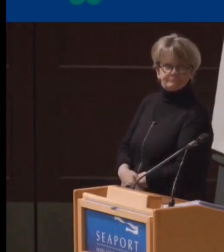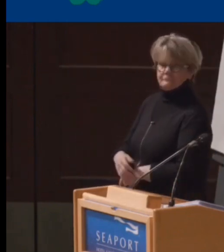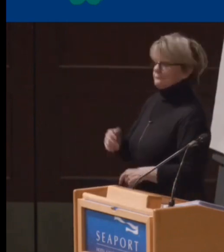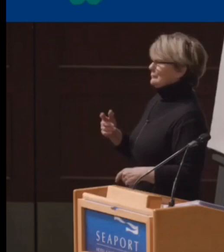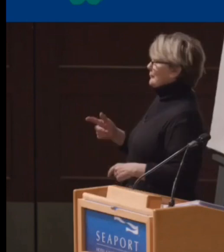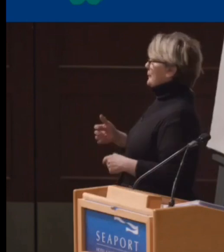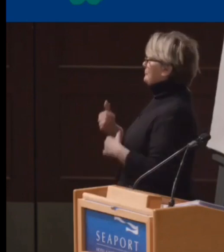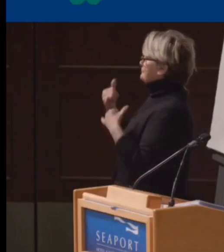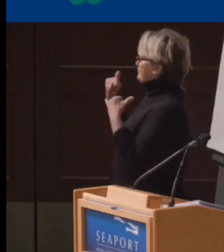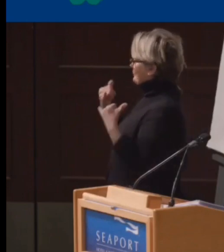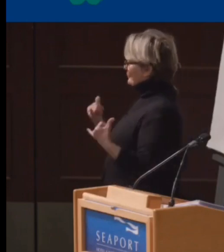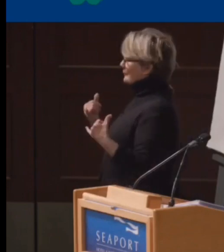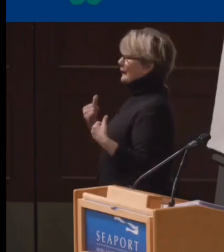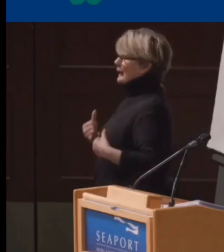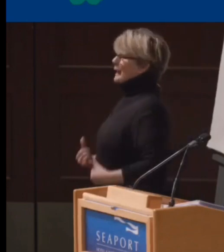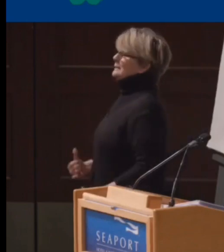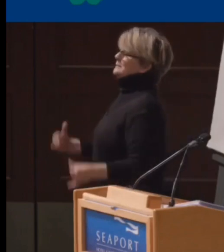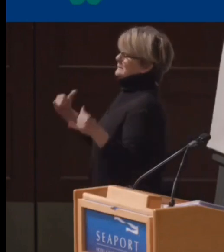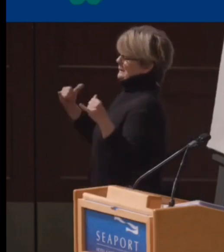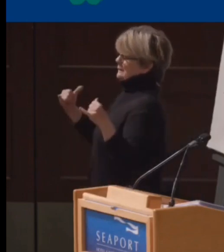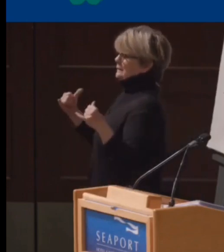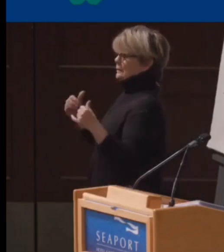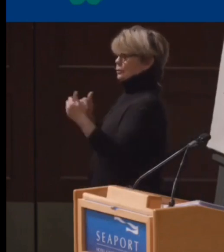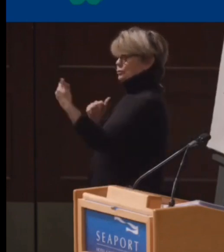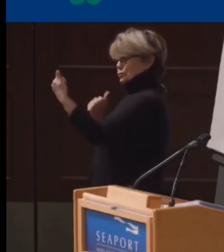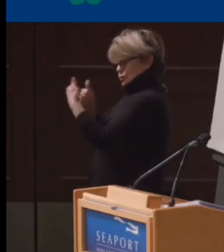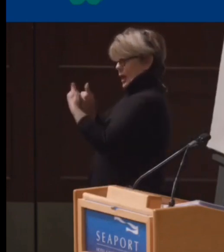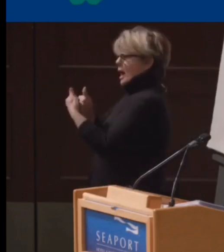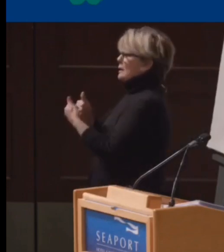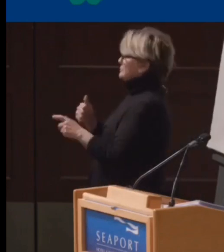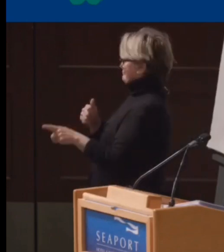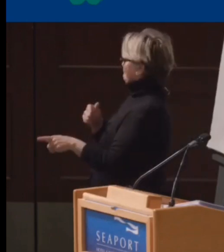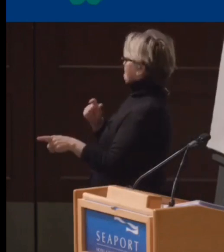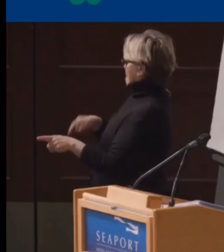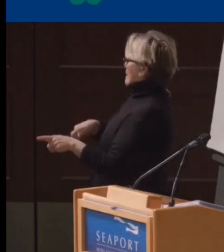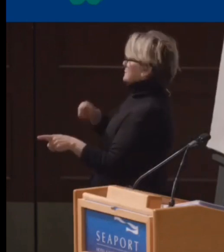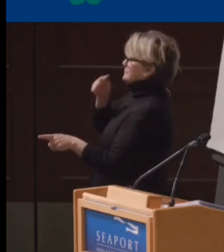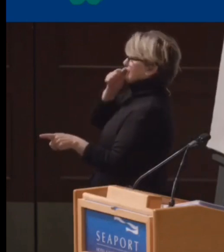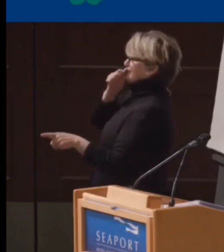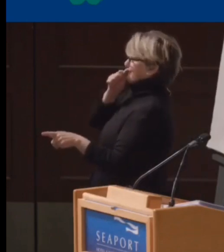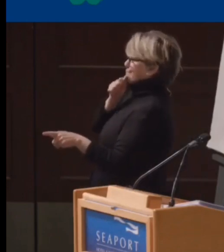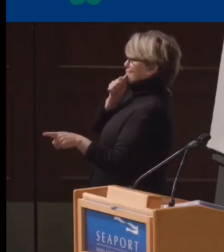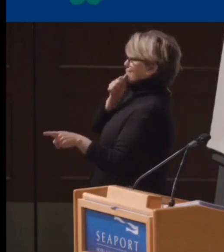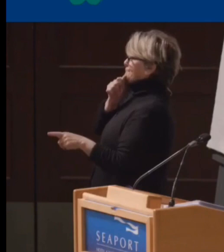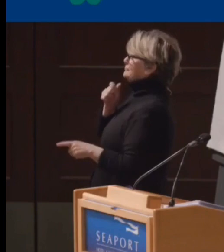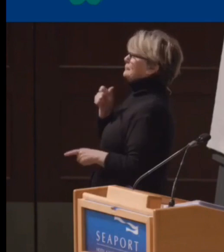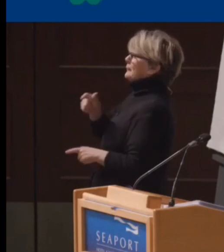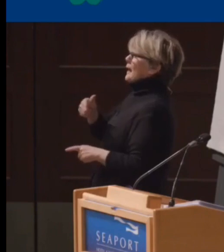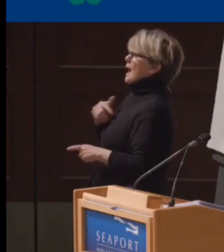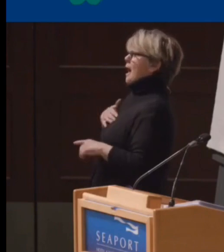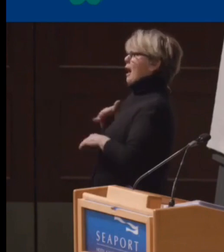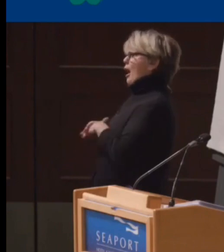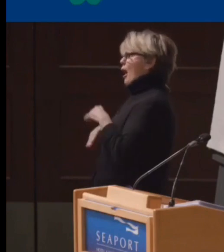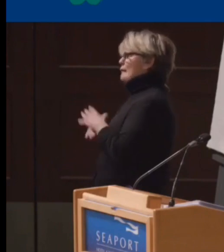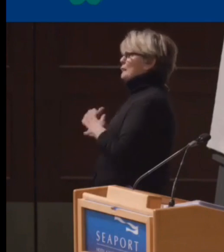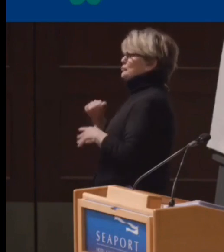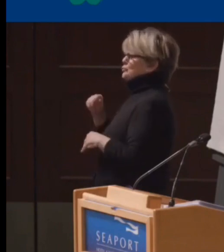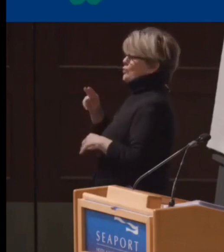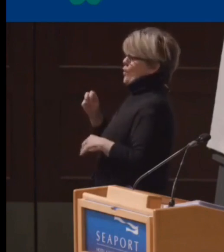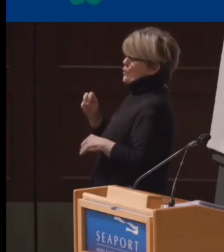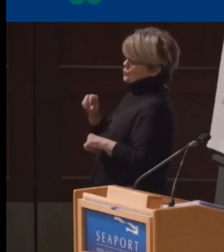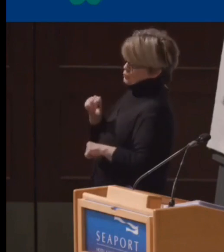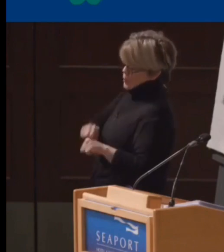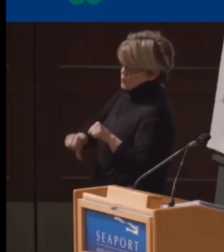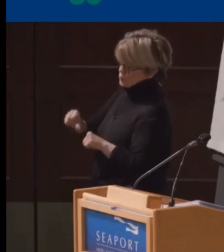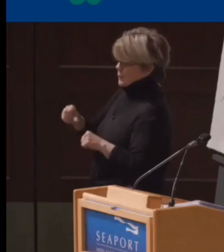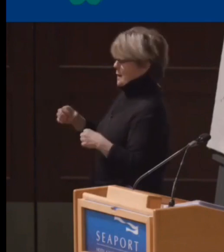Today, I still cope with many challenges. I am still working on coming out of my comfort zone, socially and